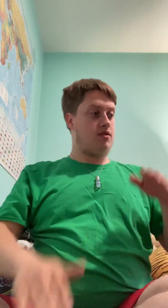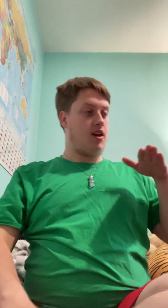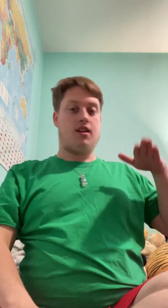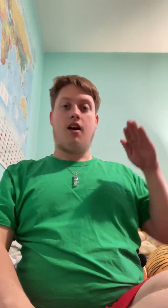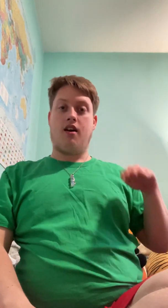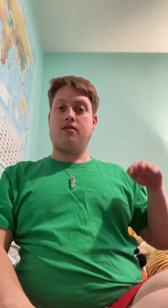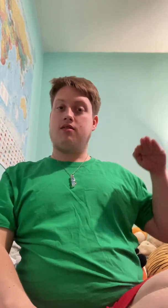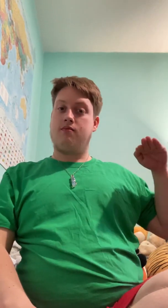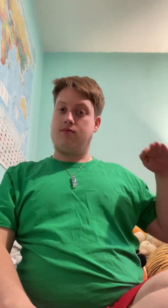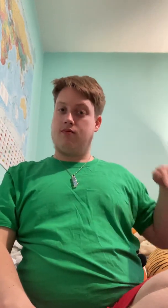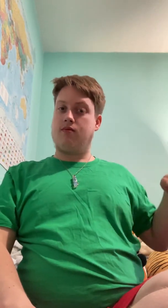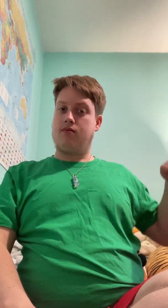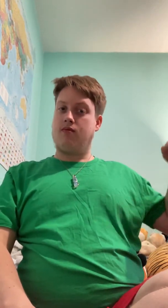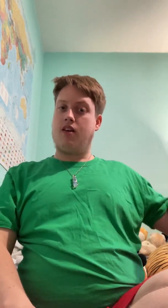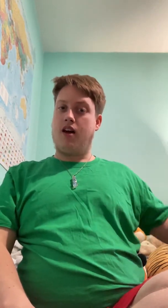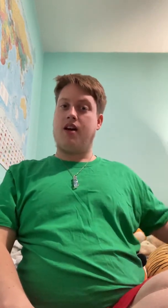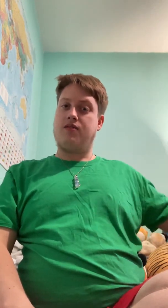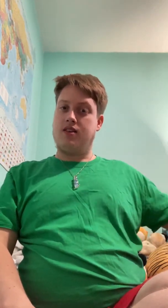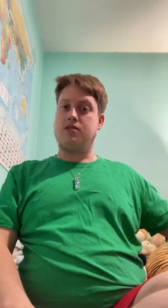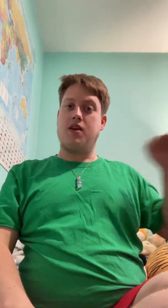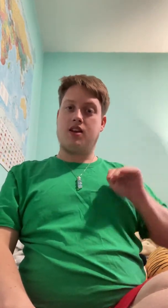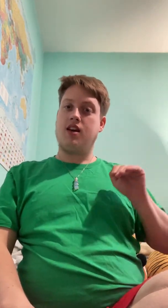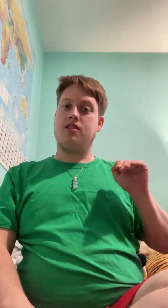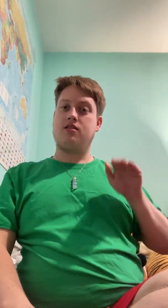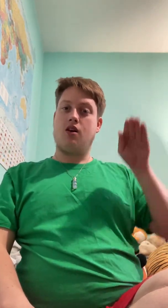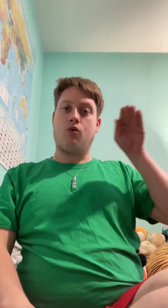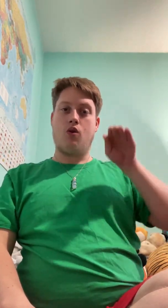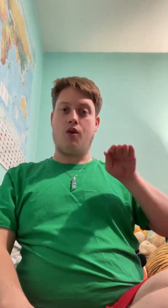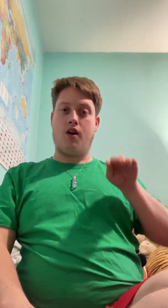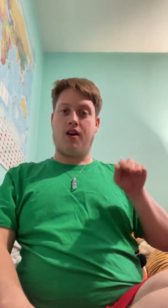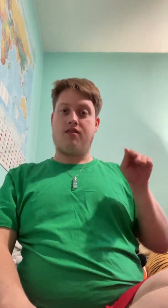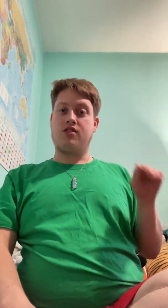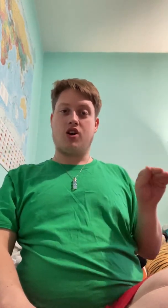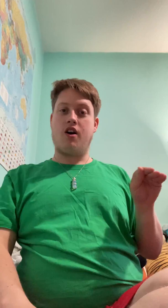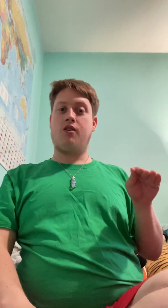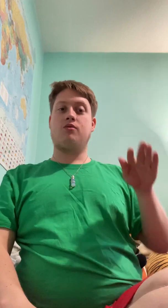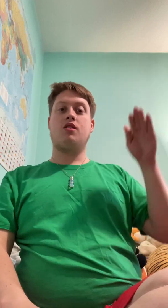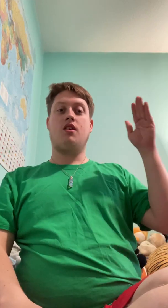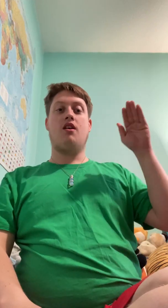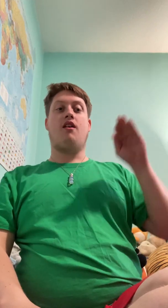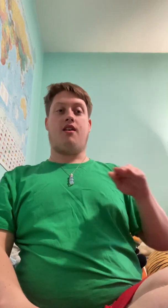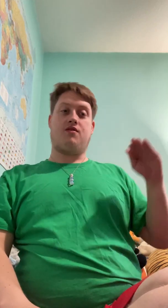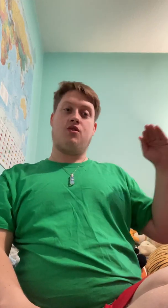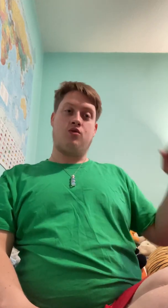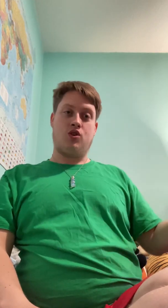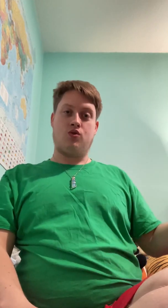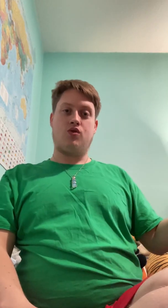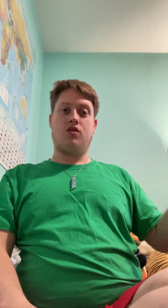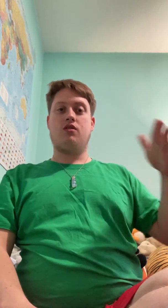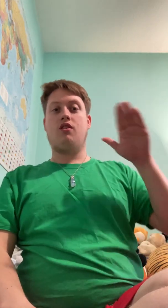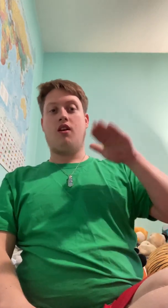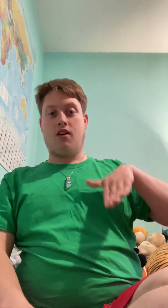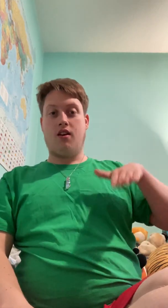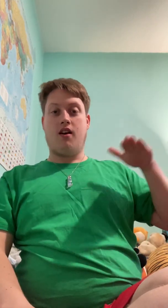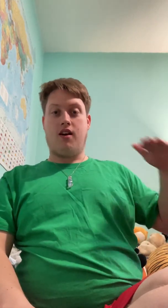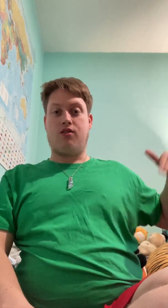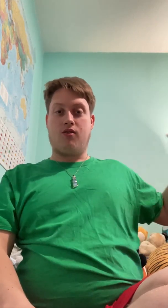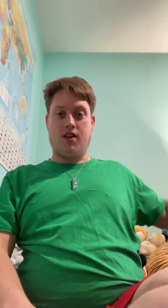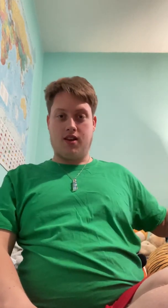saying, I have this many kids, so I have a child, I have 2 children, I have 3